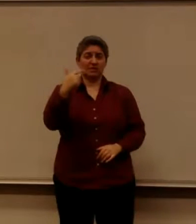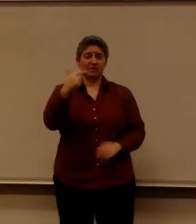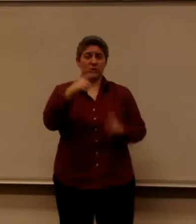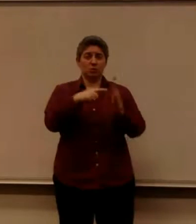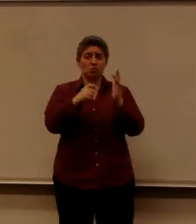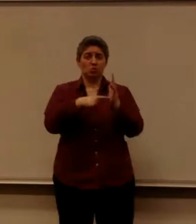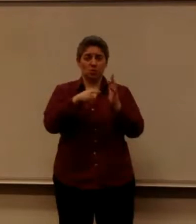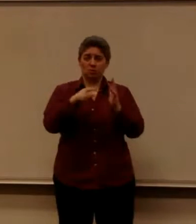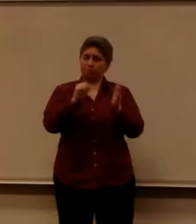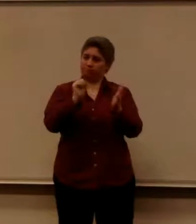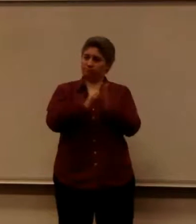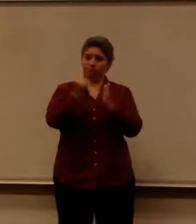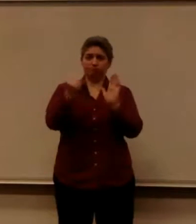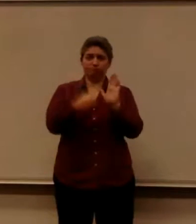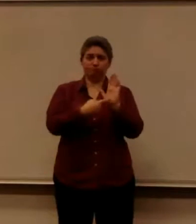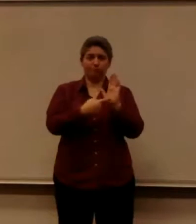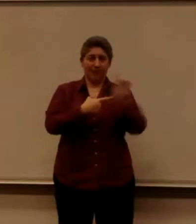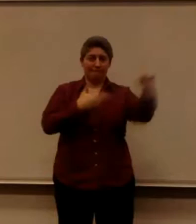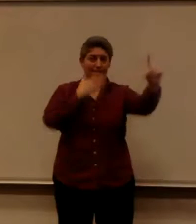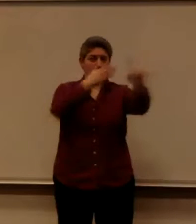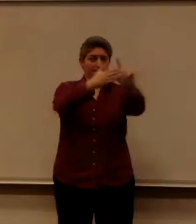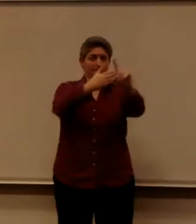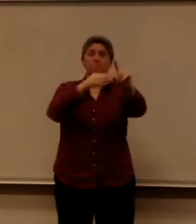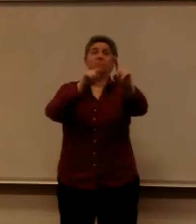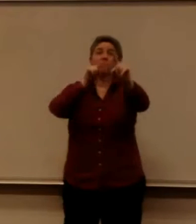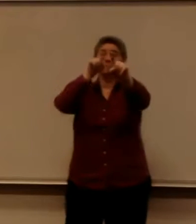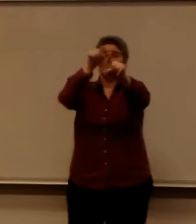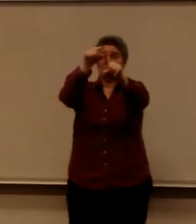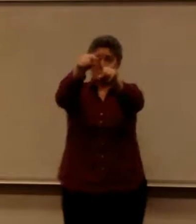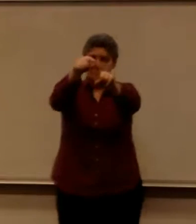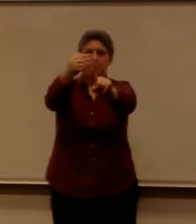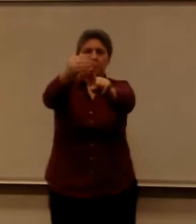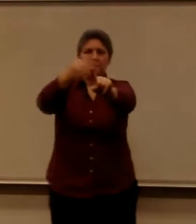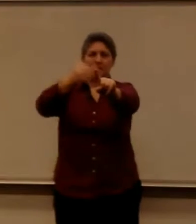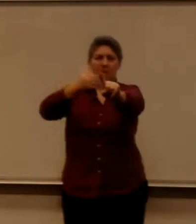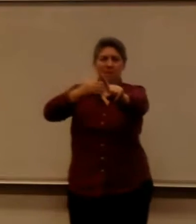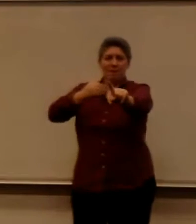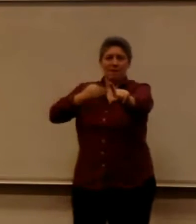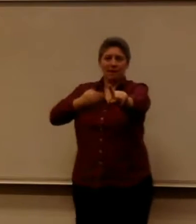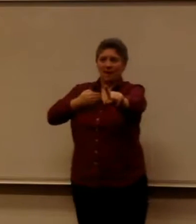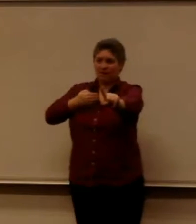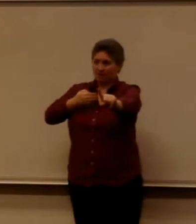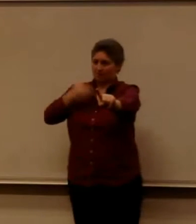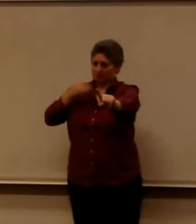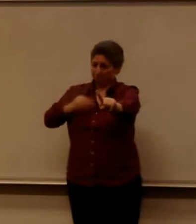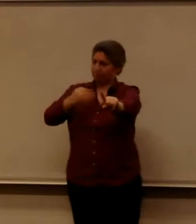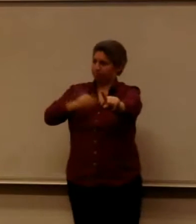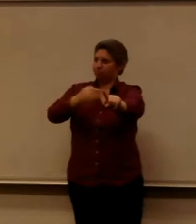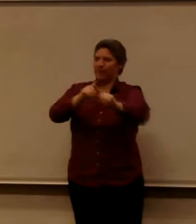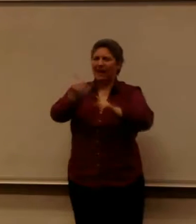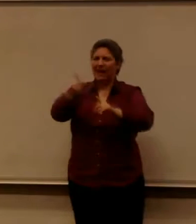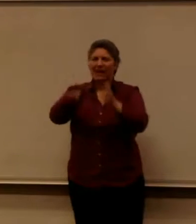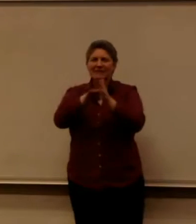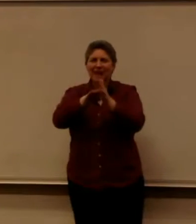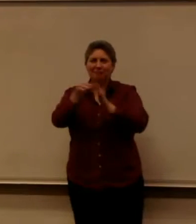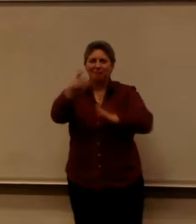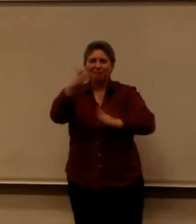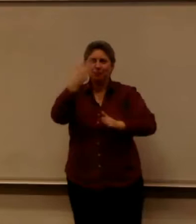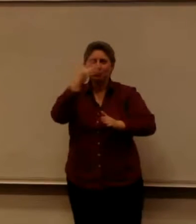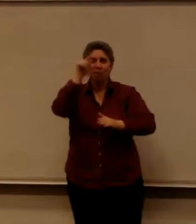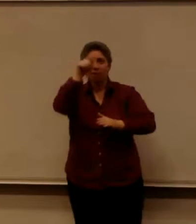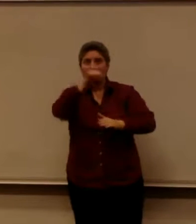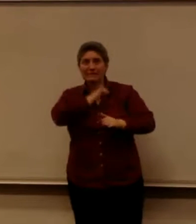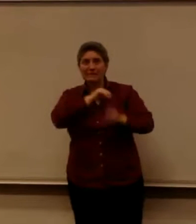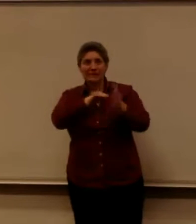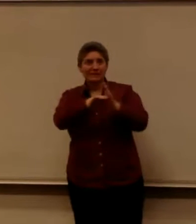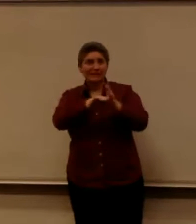But by the end of October 2017, the national plan will be published in ESL and English. So So that is the plan, that's